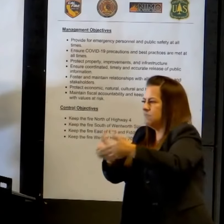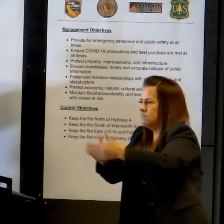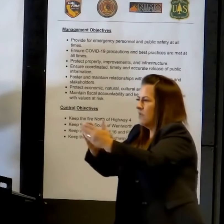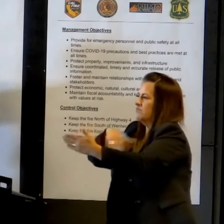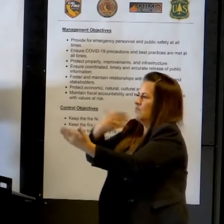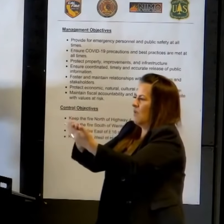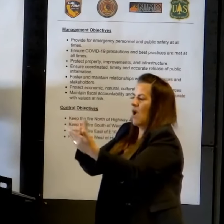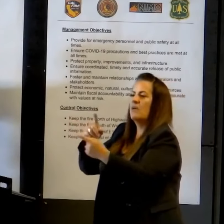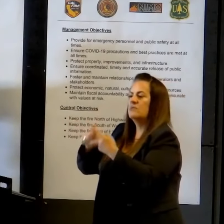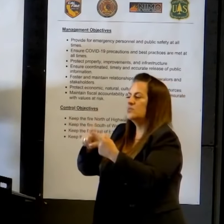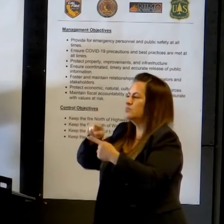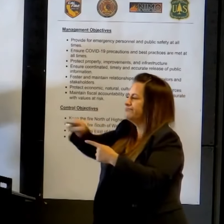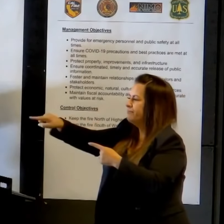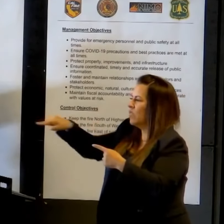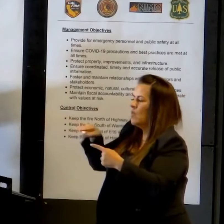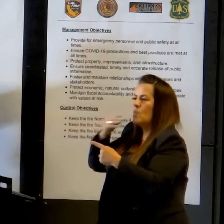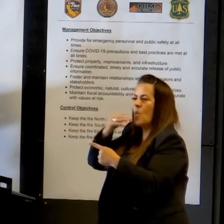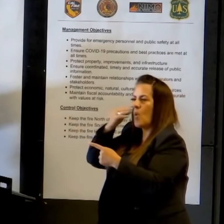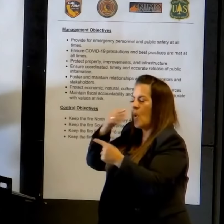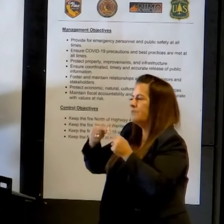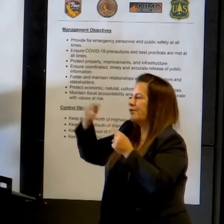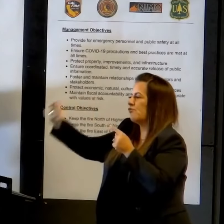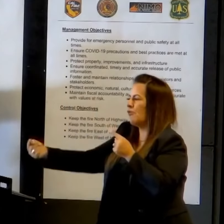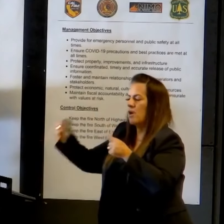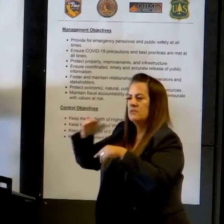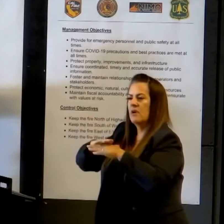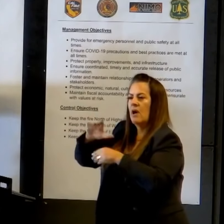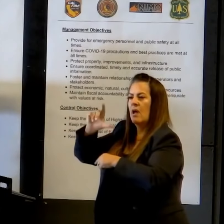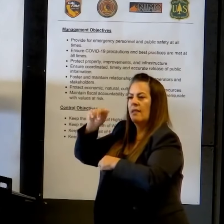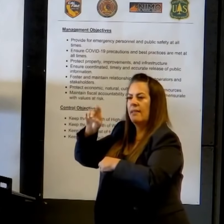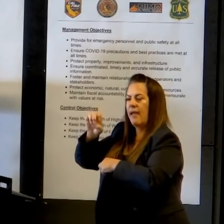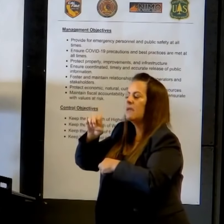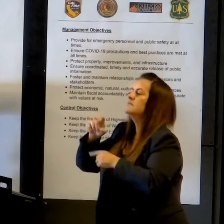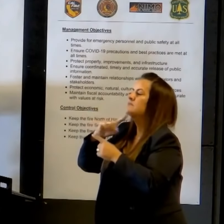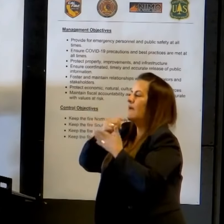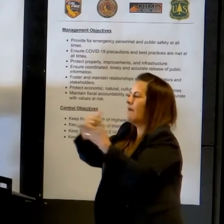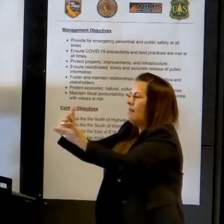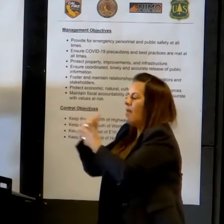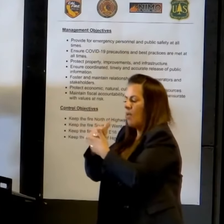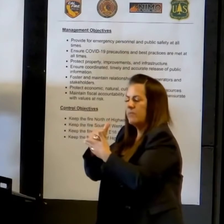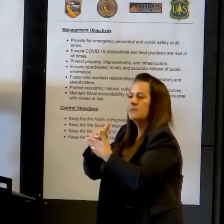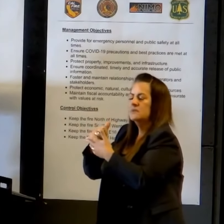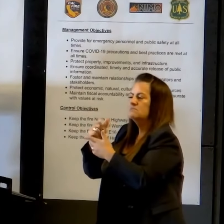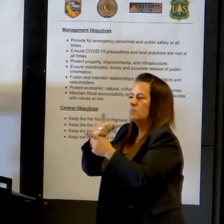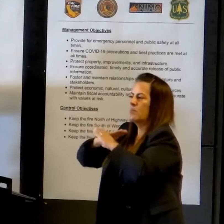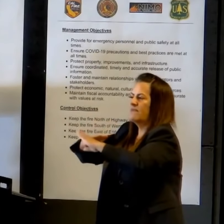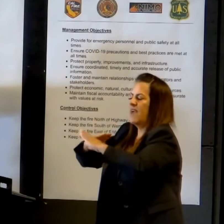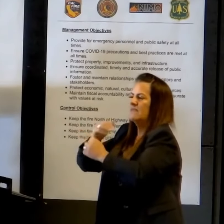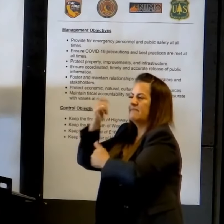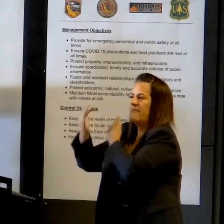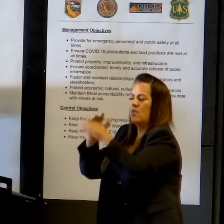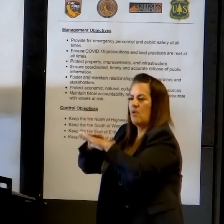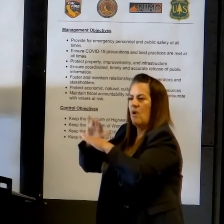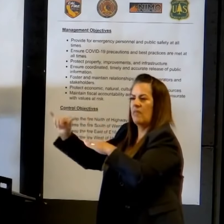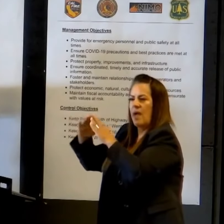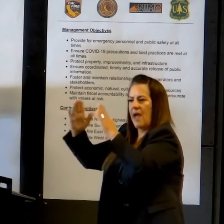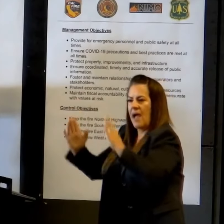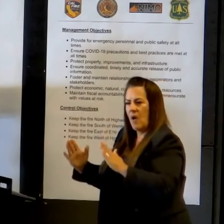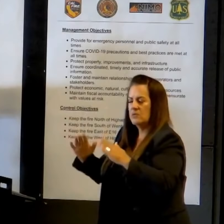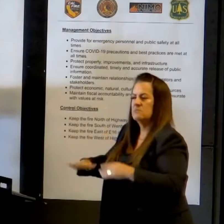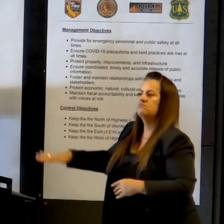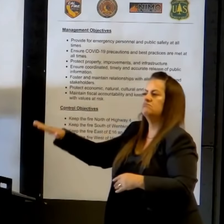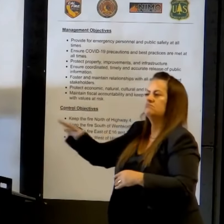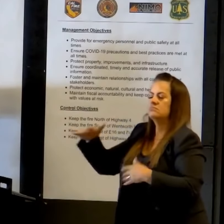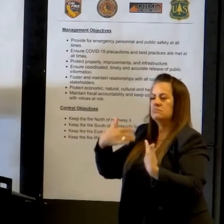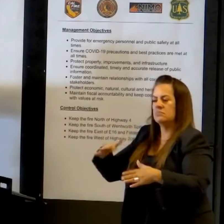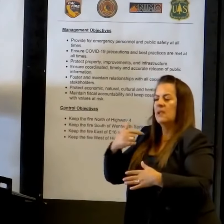Lower Echo Lake, trying to protect those structures along Lower Echo Lake. So now that the fire's advanced there, we're finding more values at risk that we weren't aware